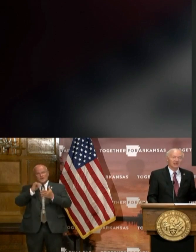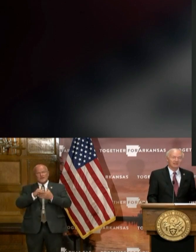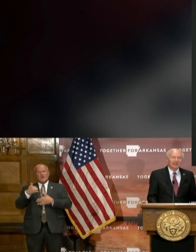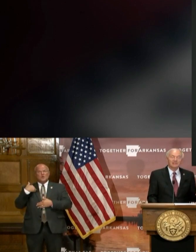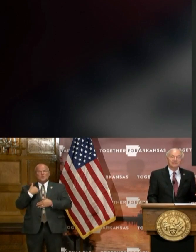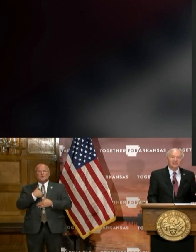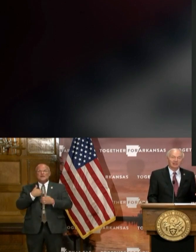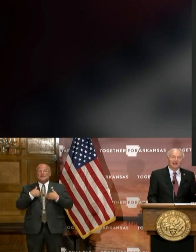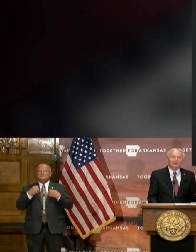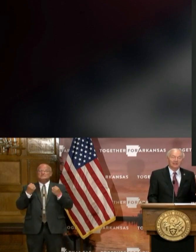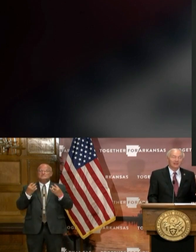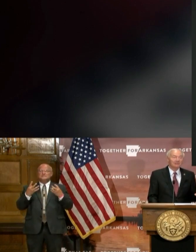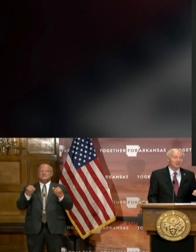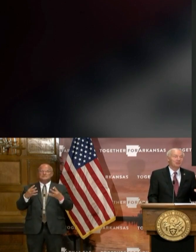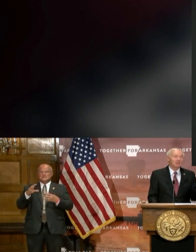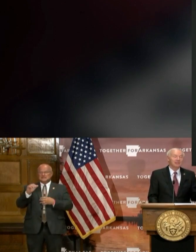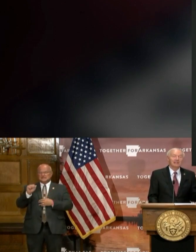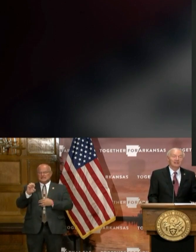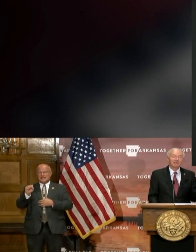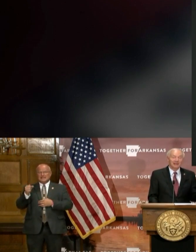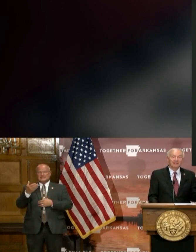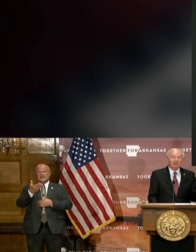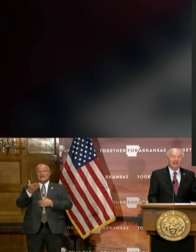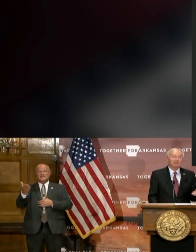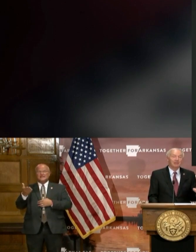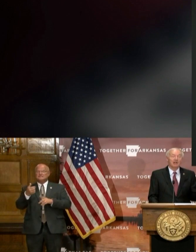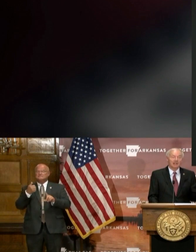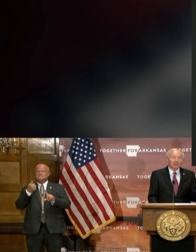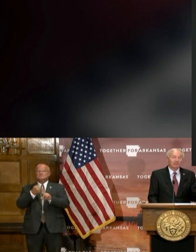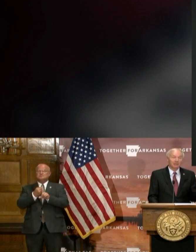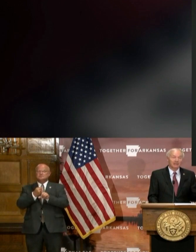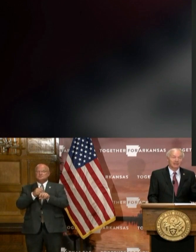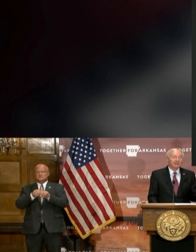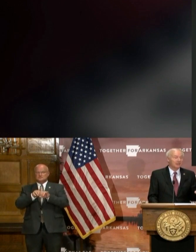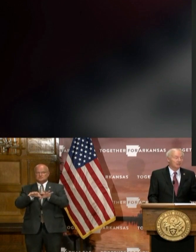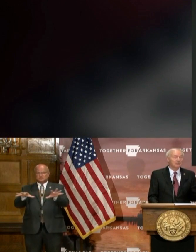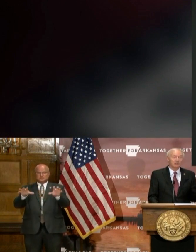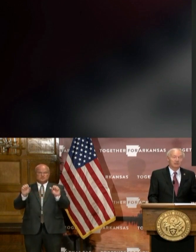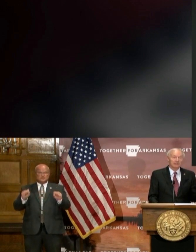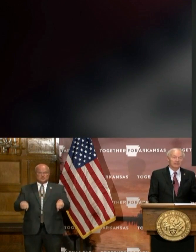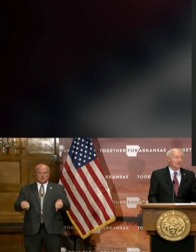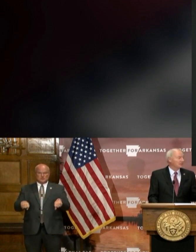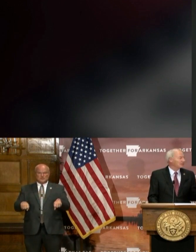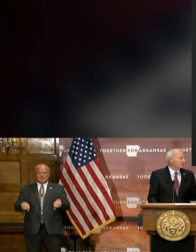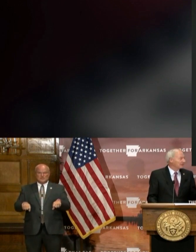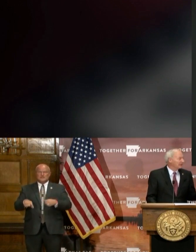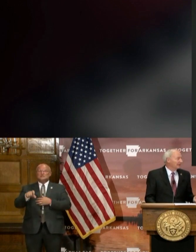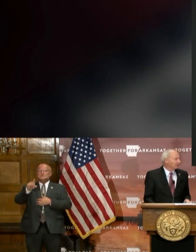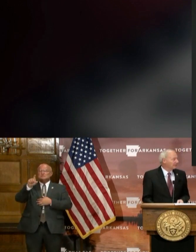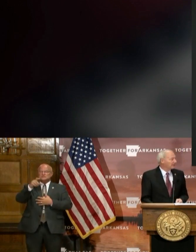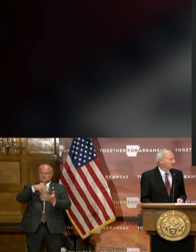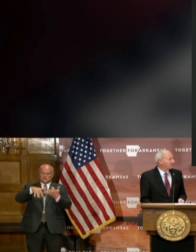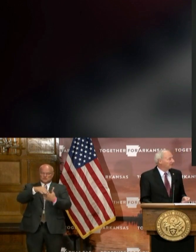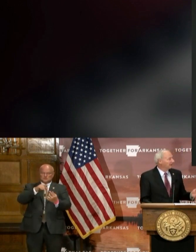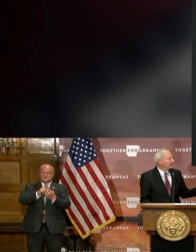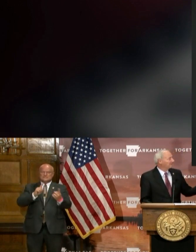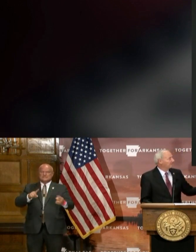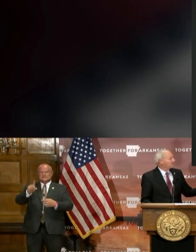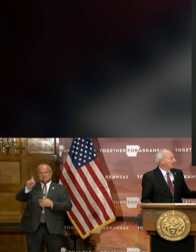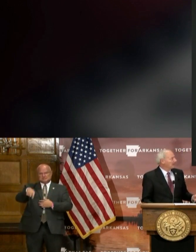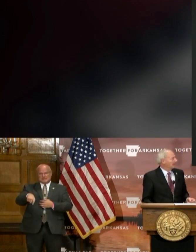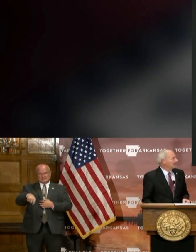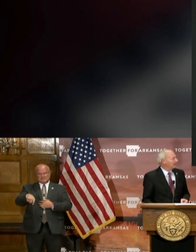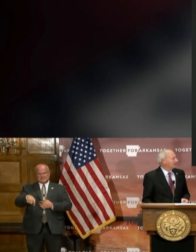we have a lot of cases that are out there that you could get infected by if you're not careful. You don't socially distance, and we've got to remember